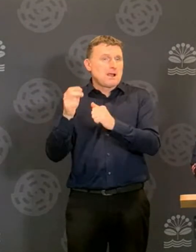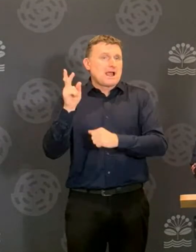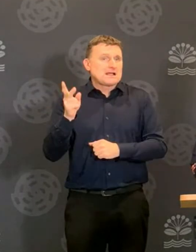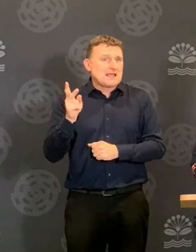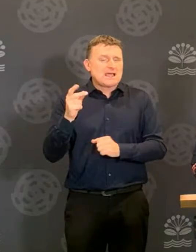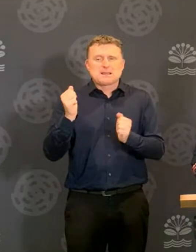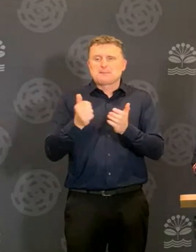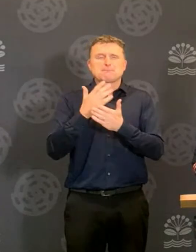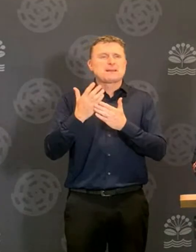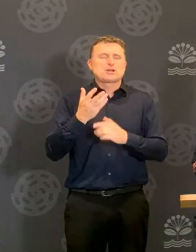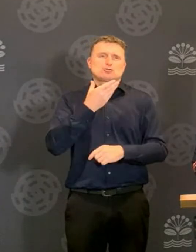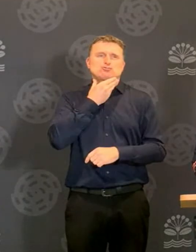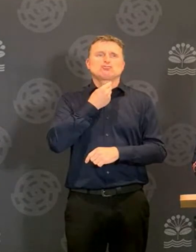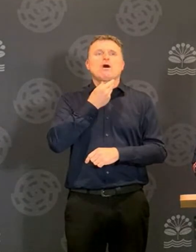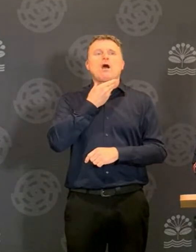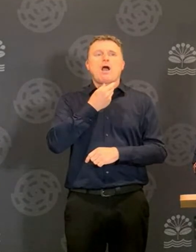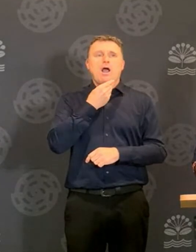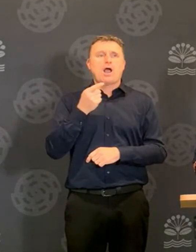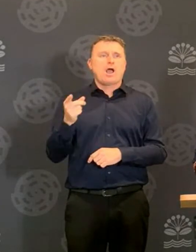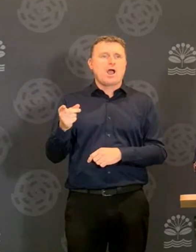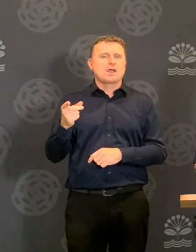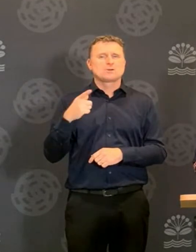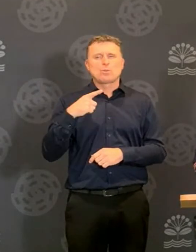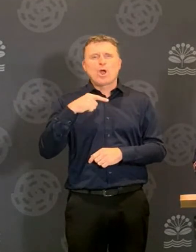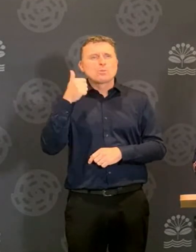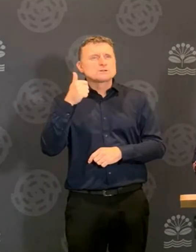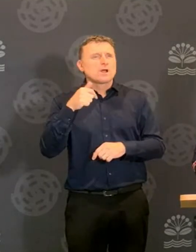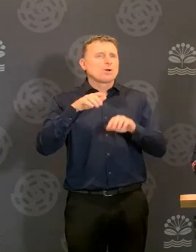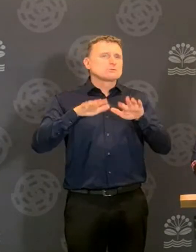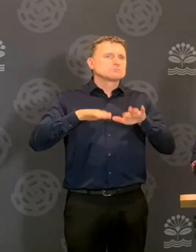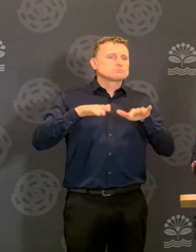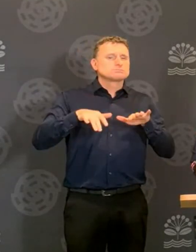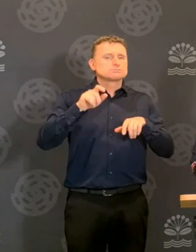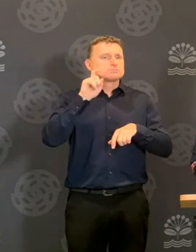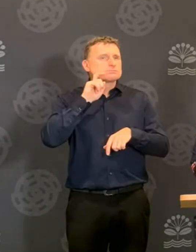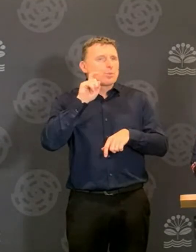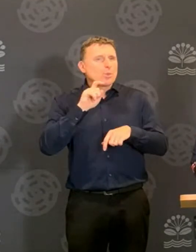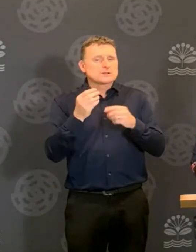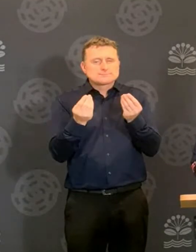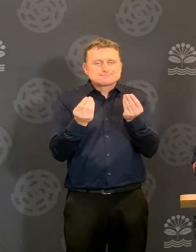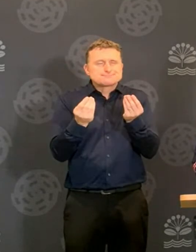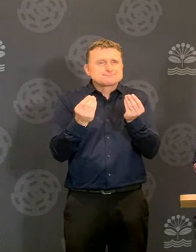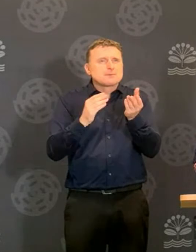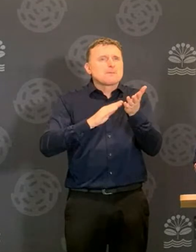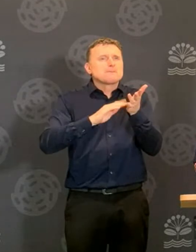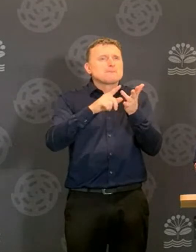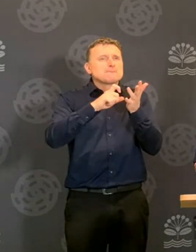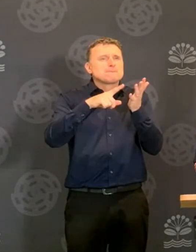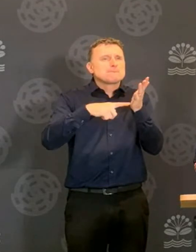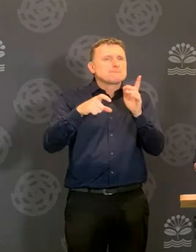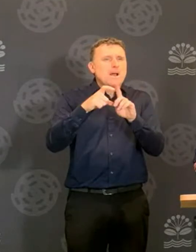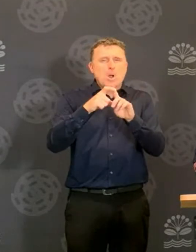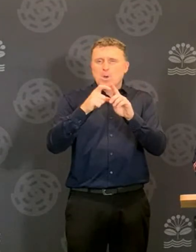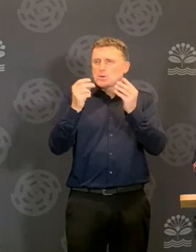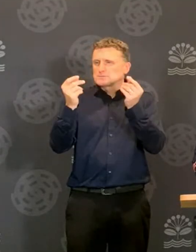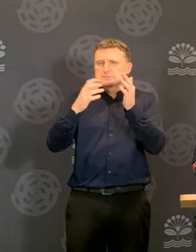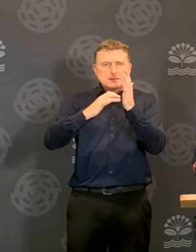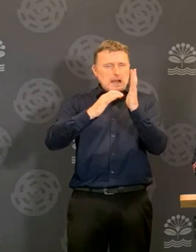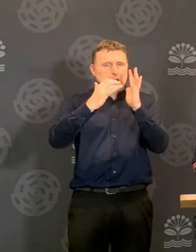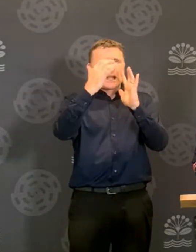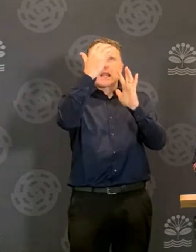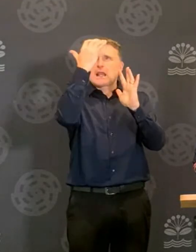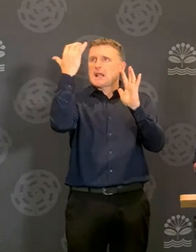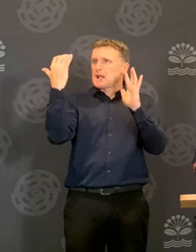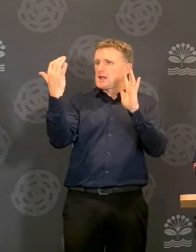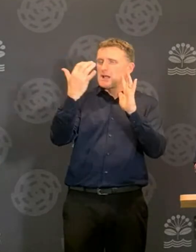just making sure that it is dry enough, because we know that mould, for example, can become an issue. So those are the sorts of things that we need to have a look out